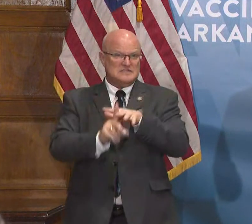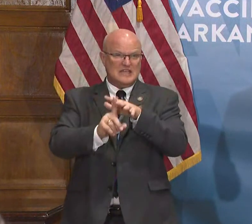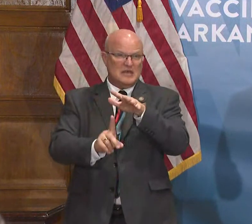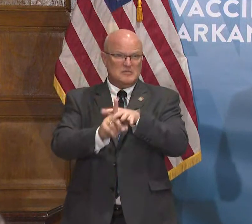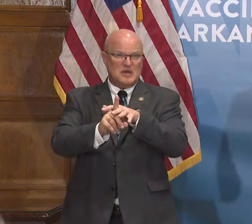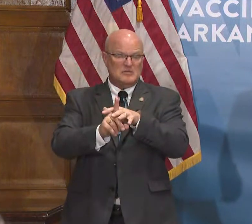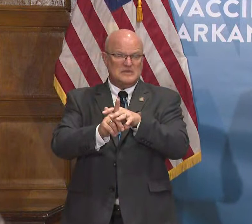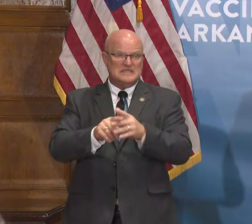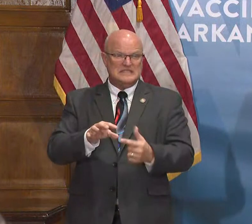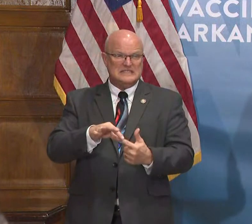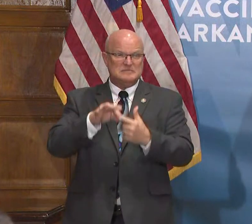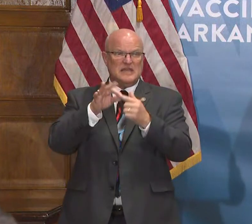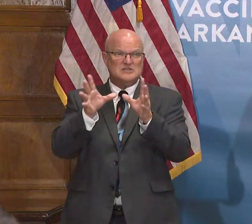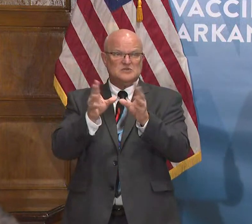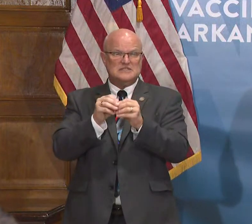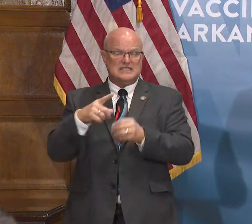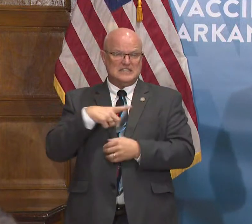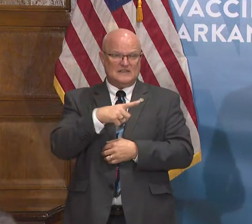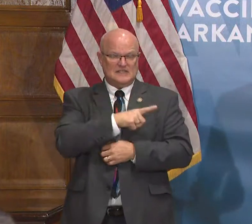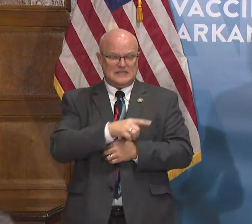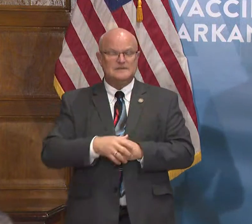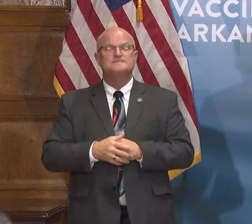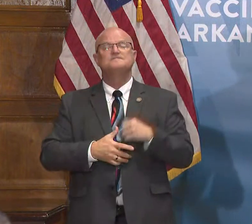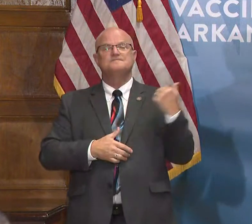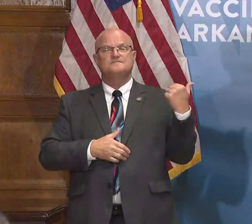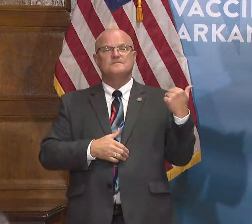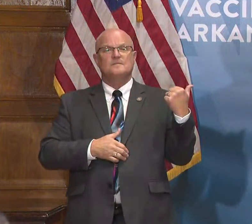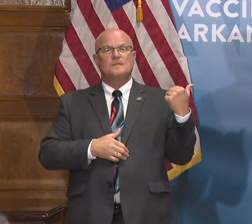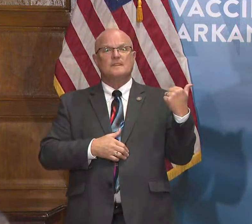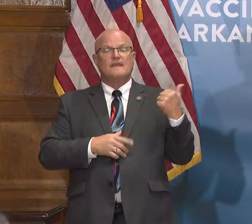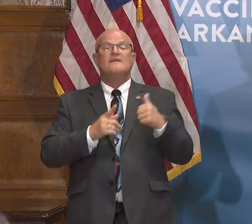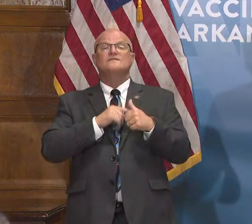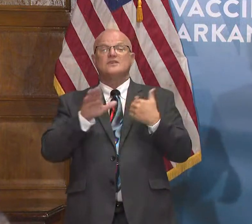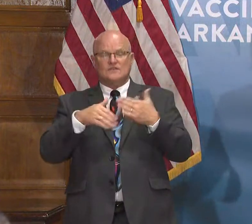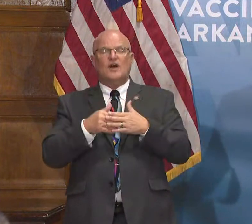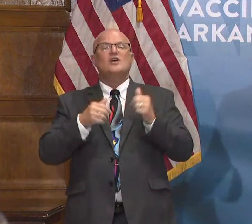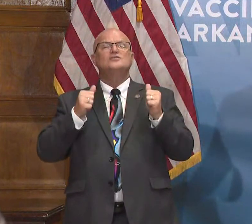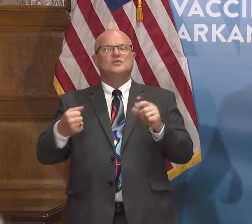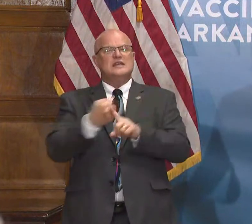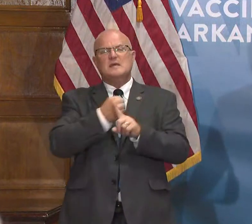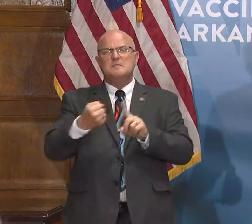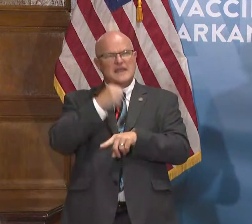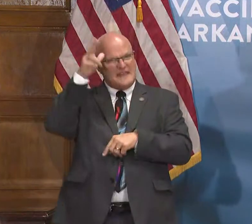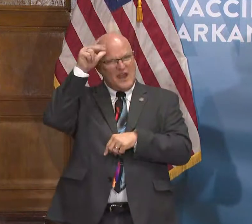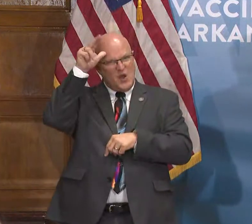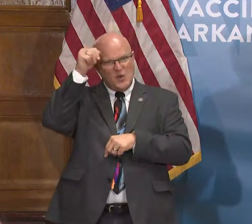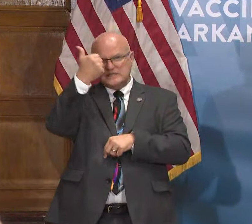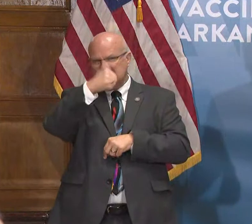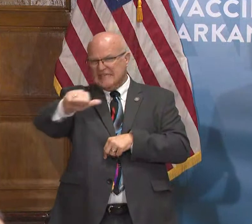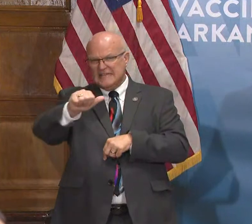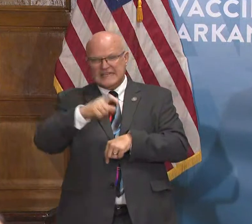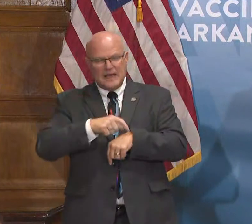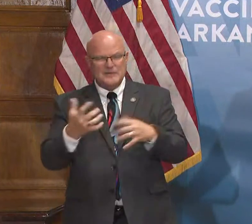the special session? Well, first of all, you can beat that horse any week you want to.